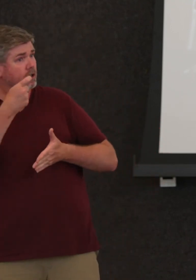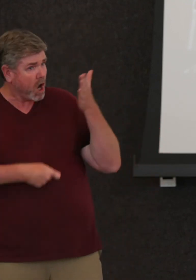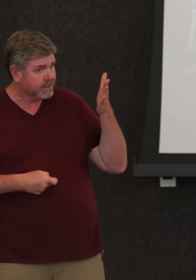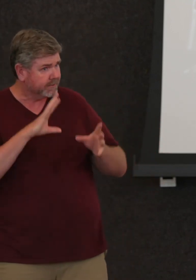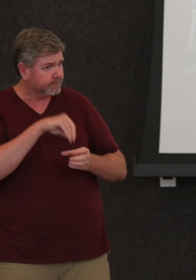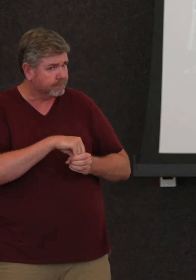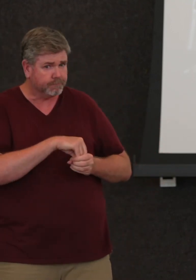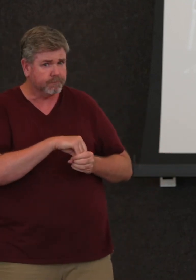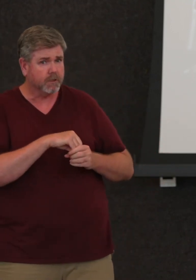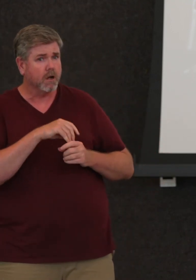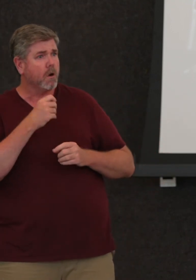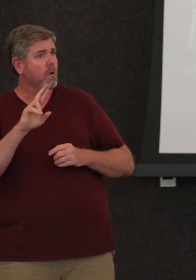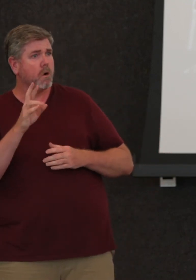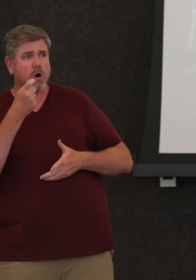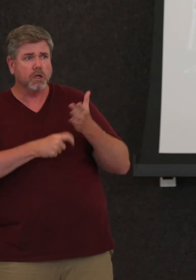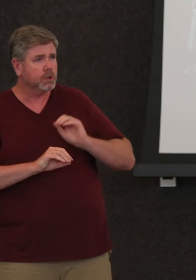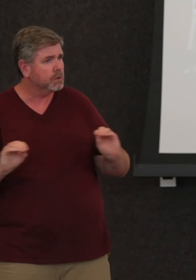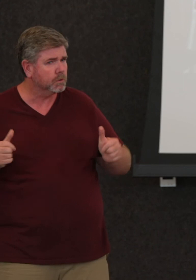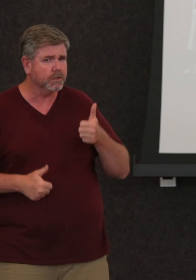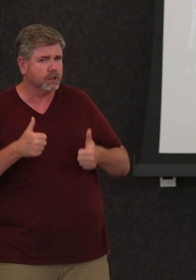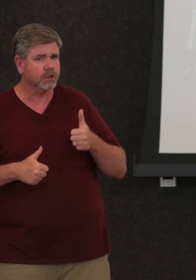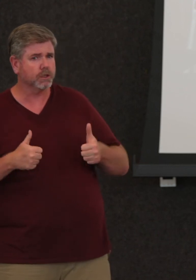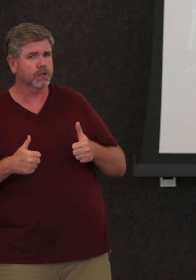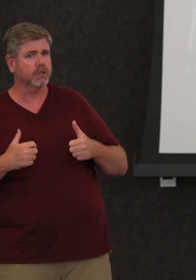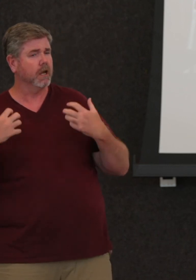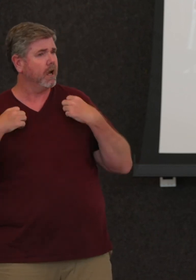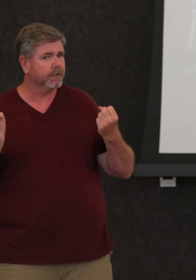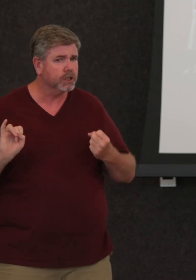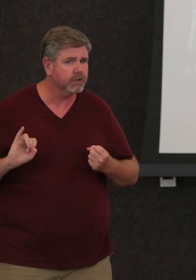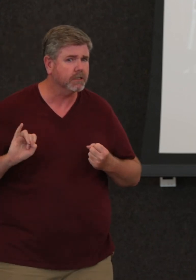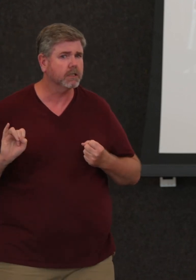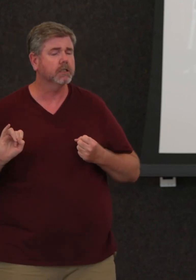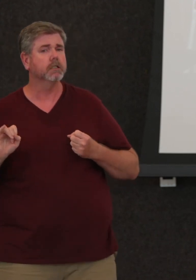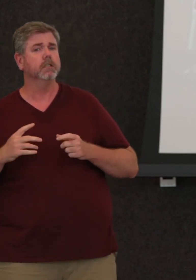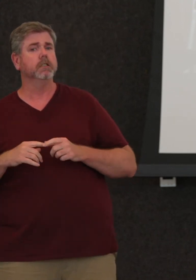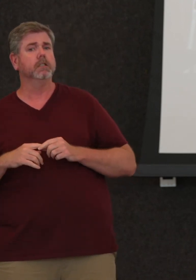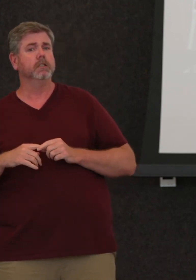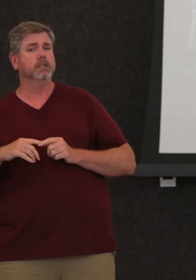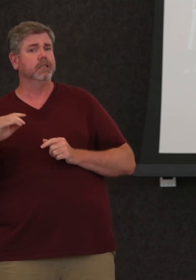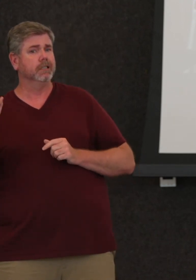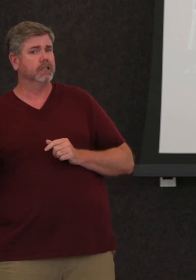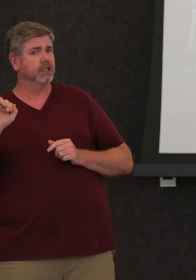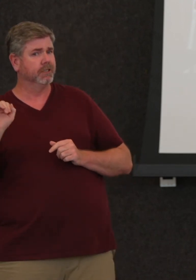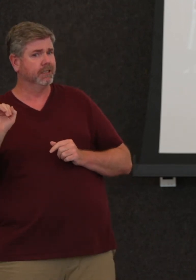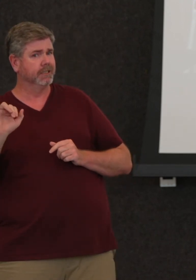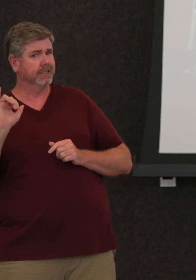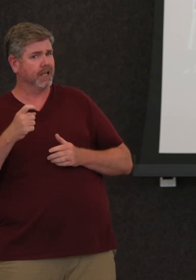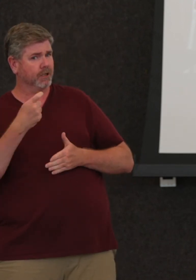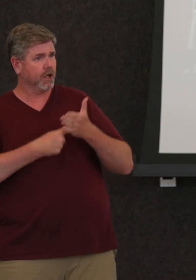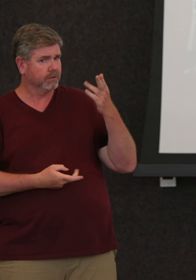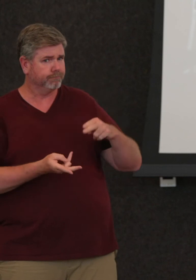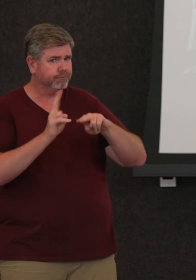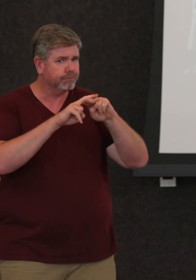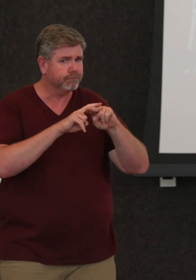programs, or is it based on insurance coverage? And has insurance coverage increased due to the increased